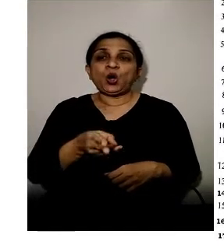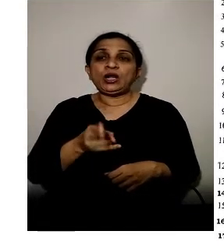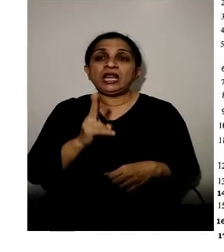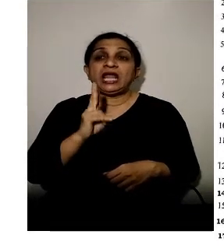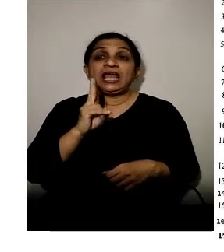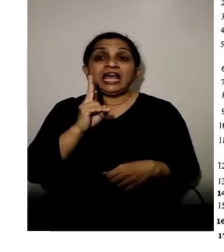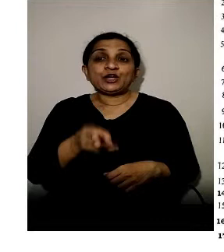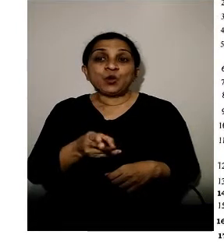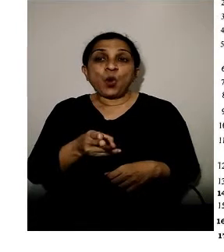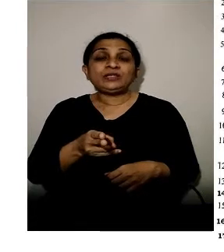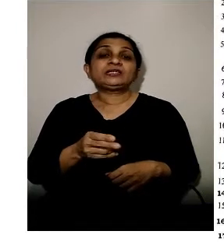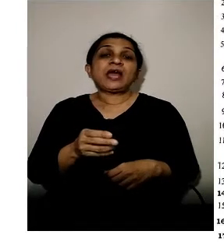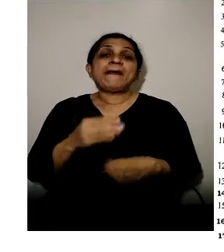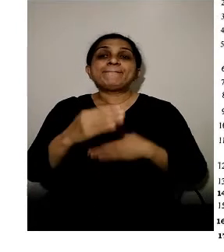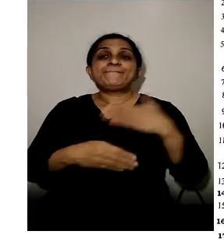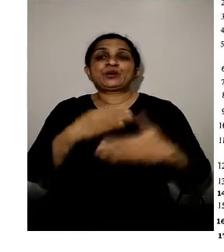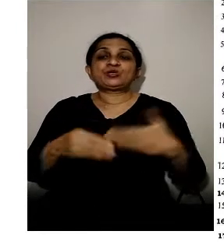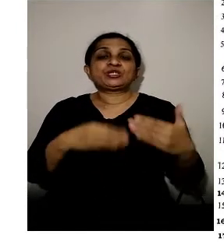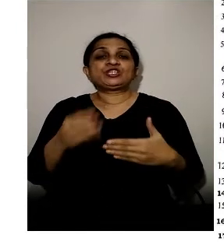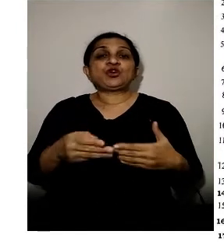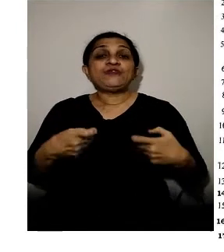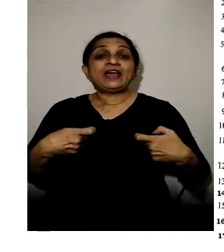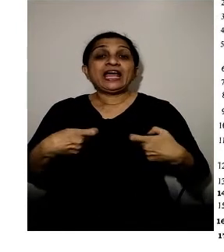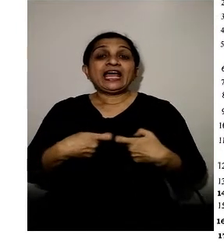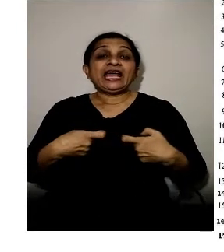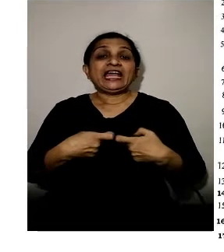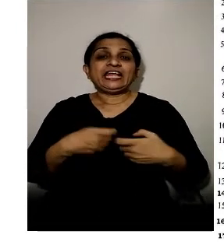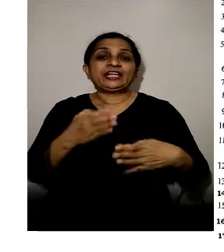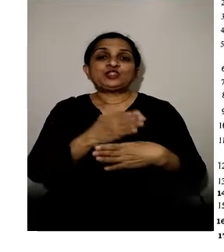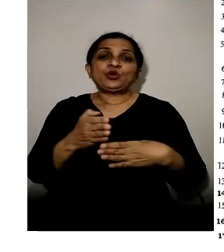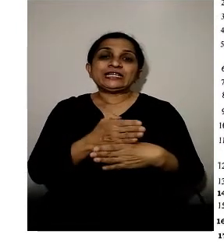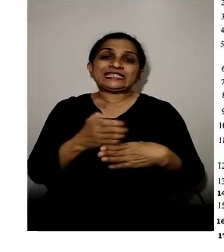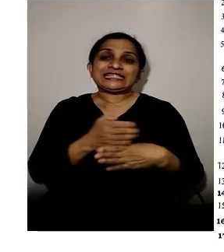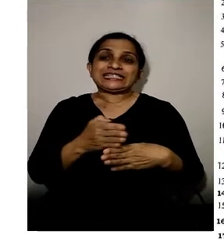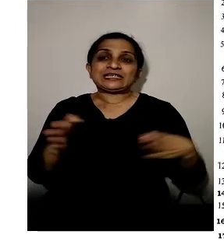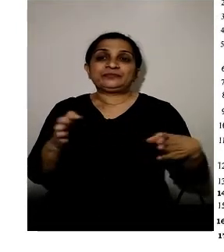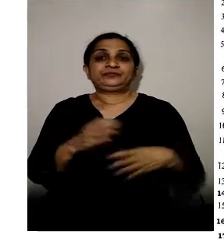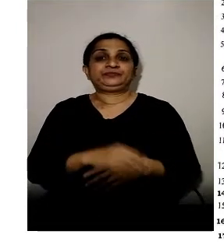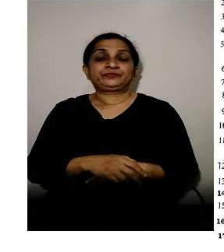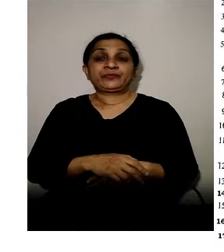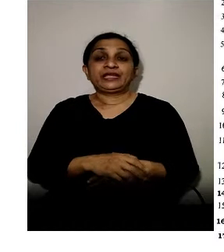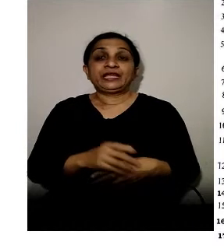Hall-Herald process of electricity hydrolysis